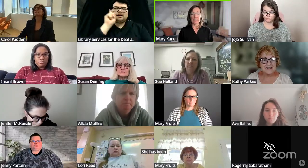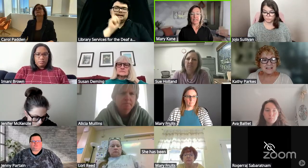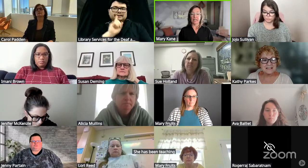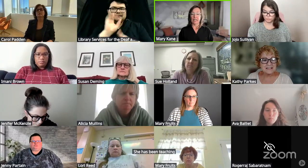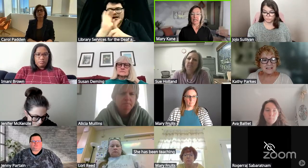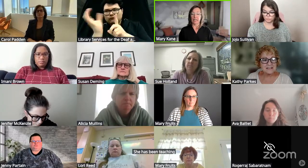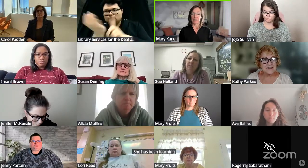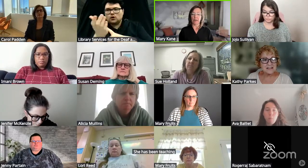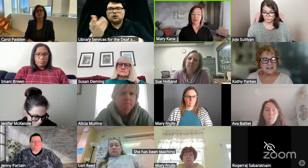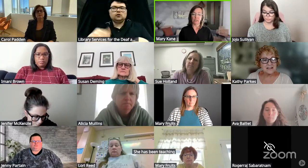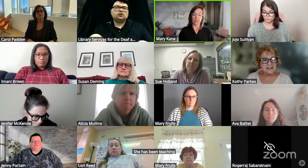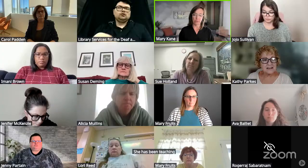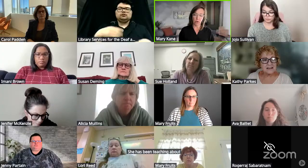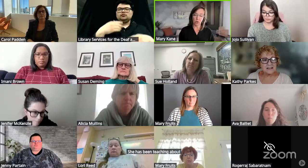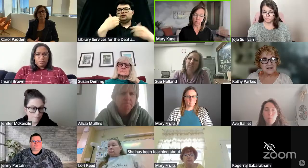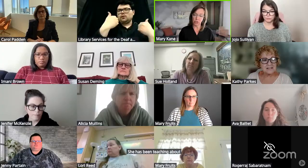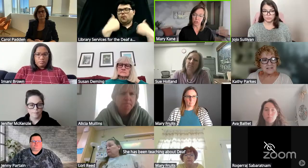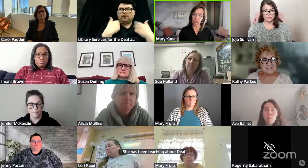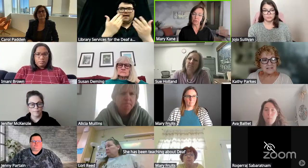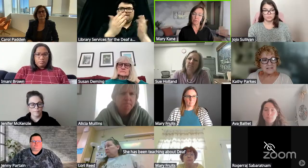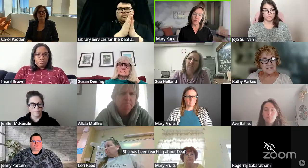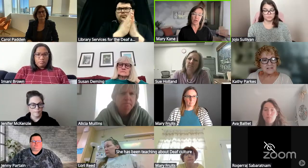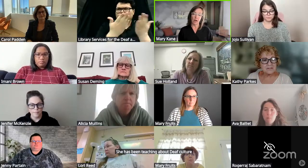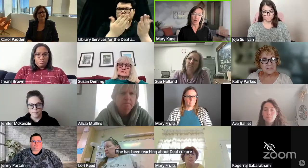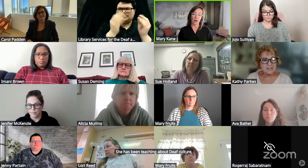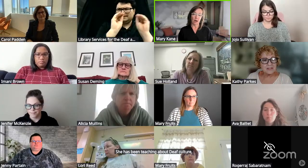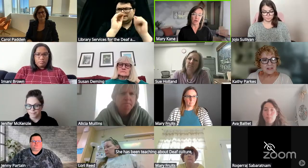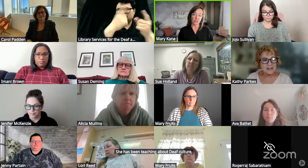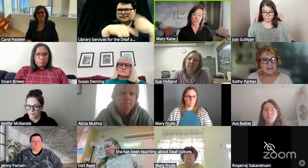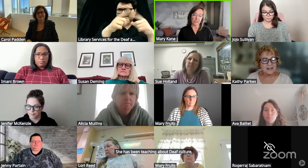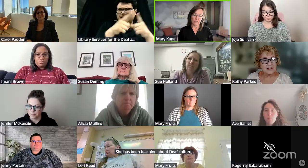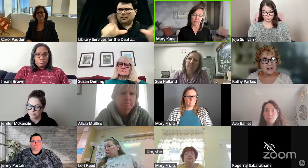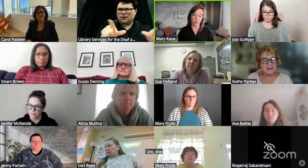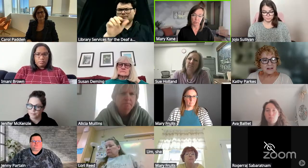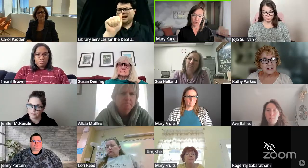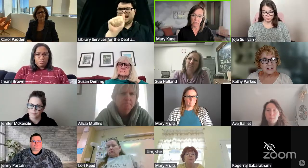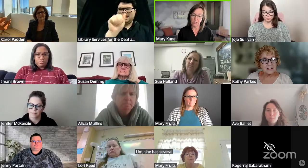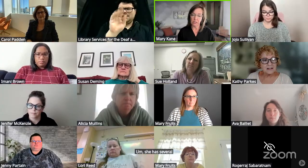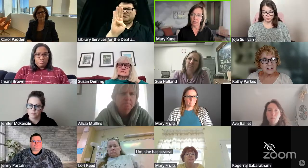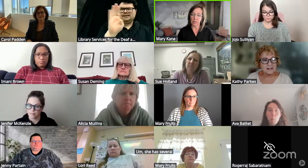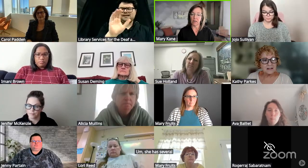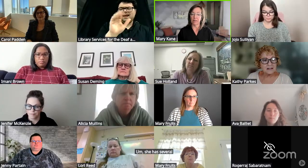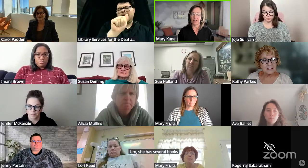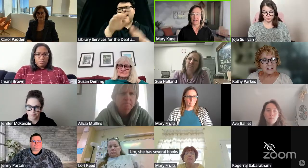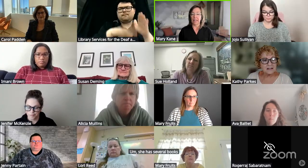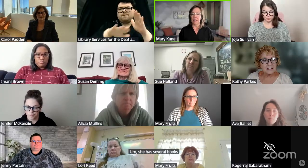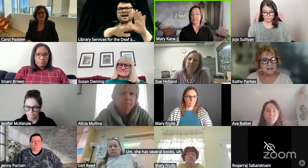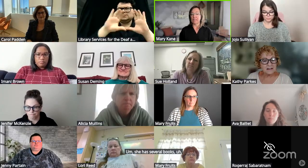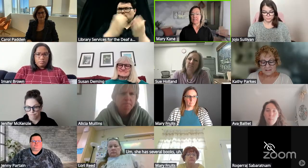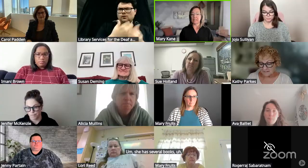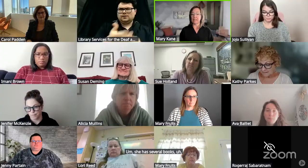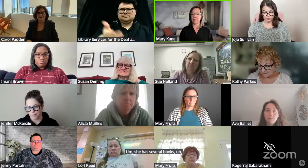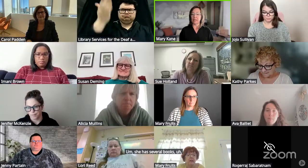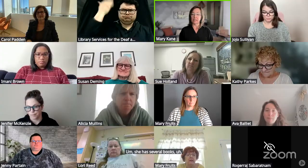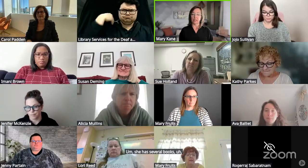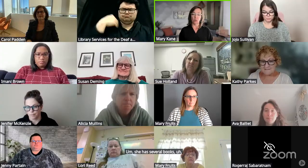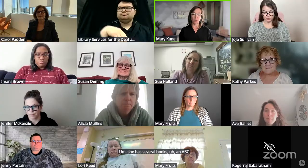teaching about deaf culture. She has several books, an ABC, a basic course